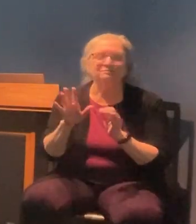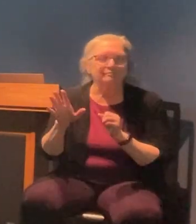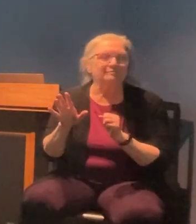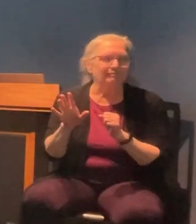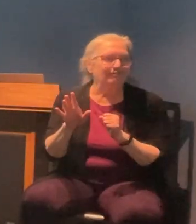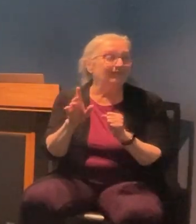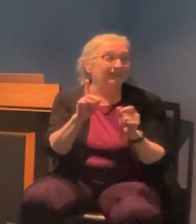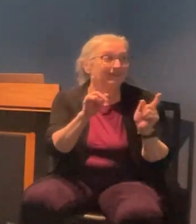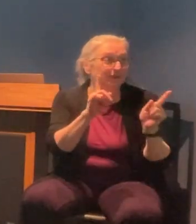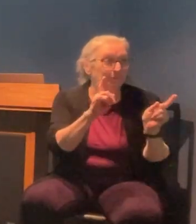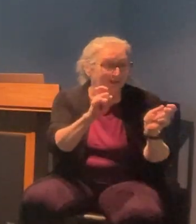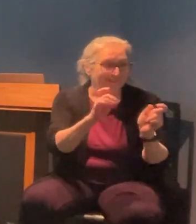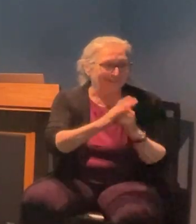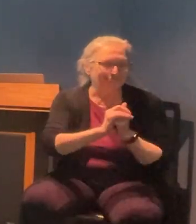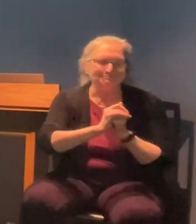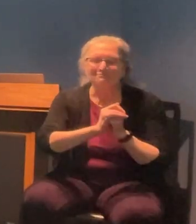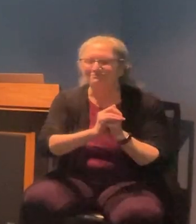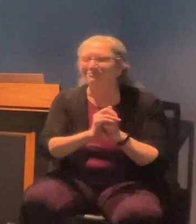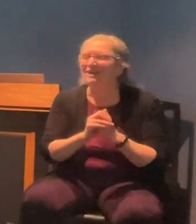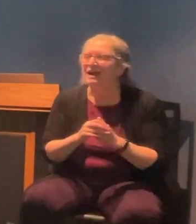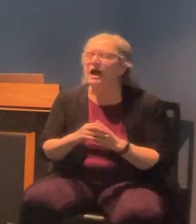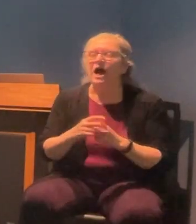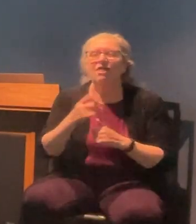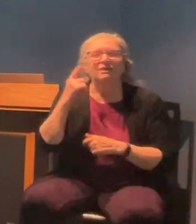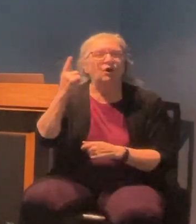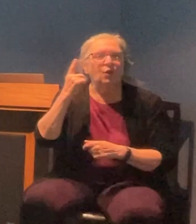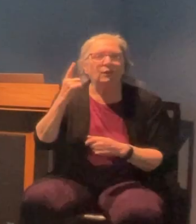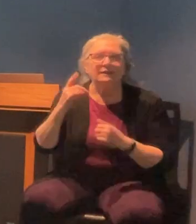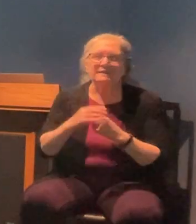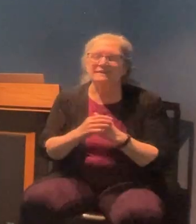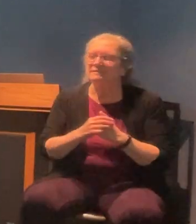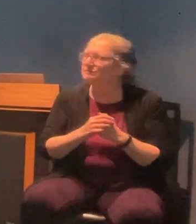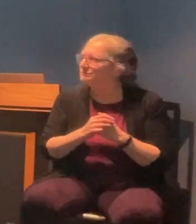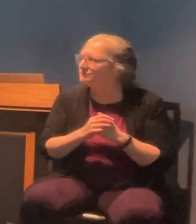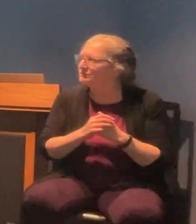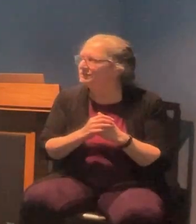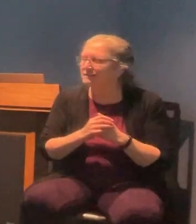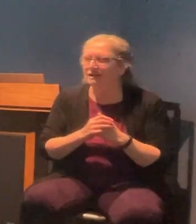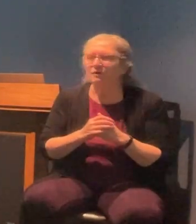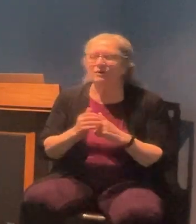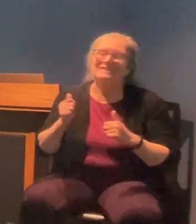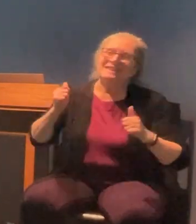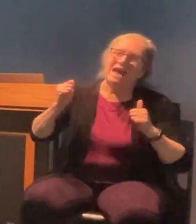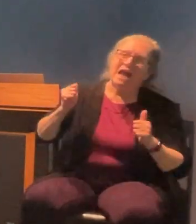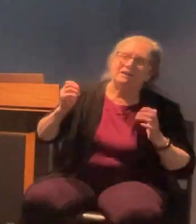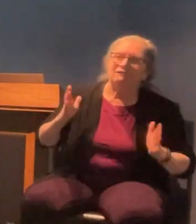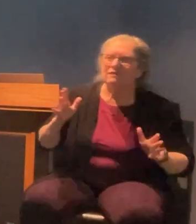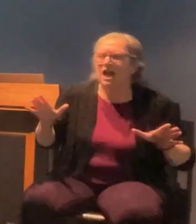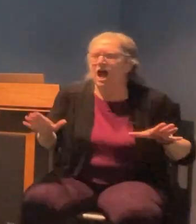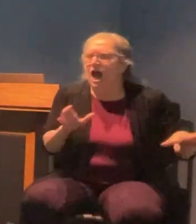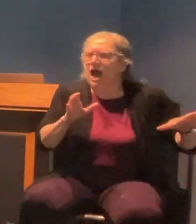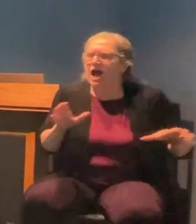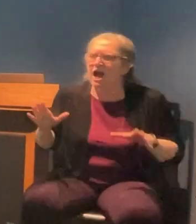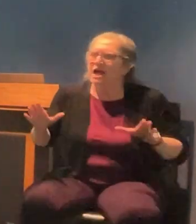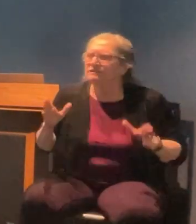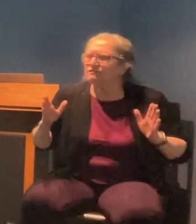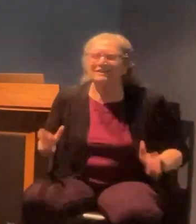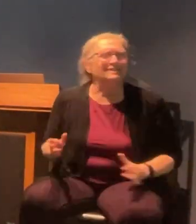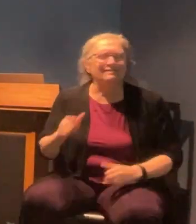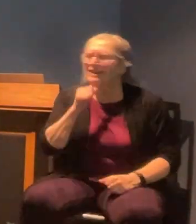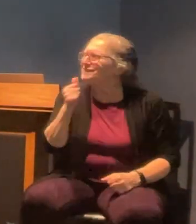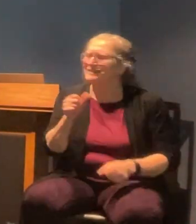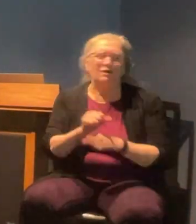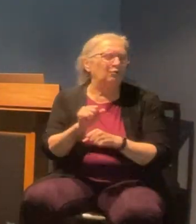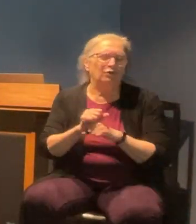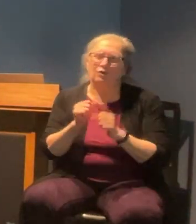Yeah, very quickly. I think I always was activist. I didn't work with fashion